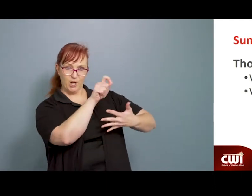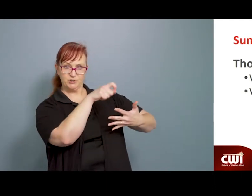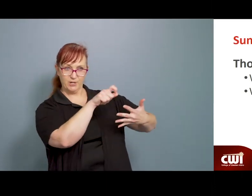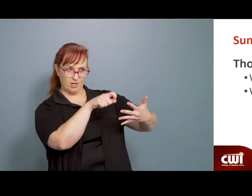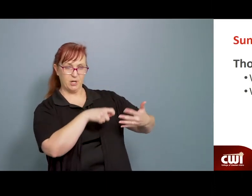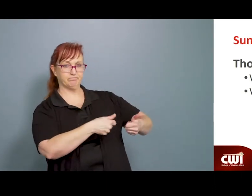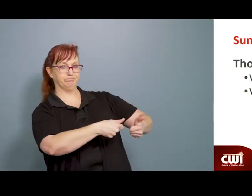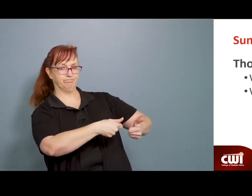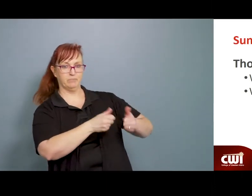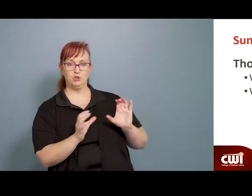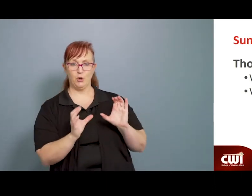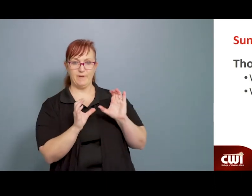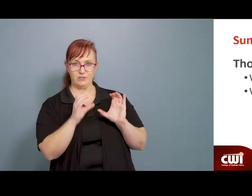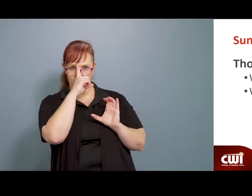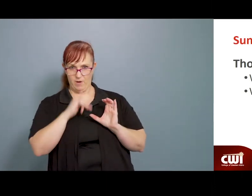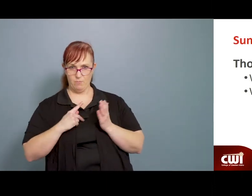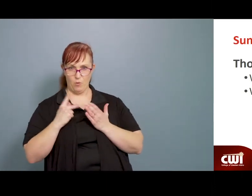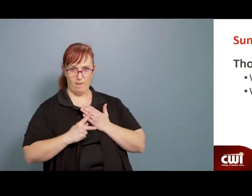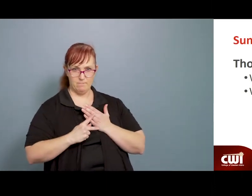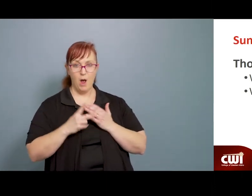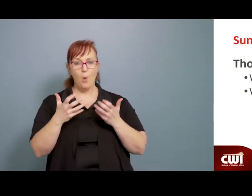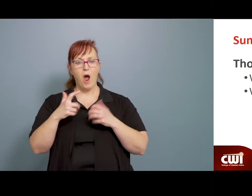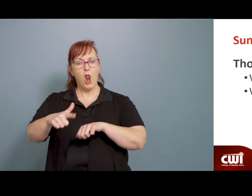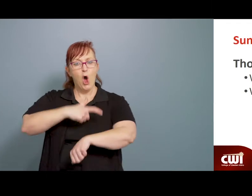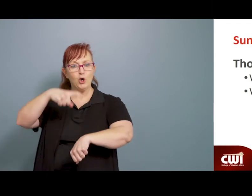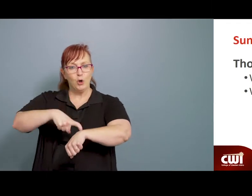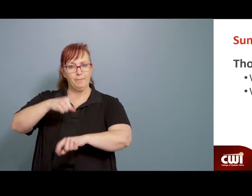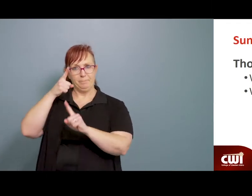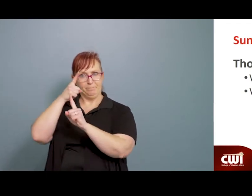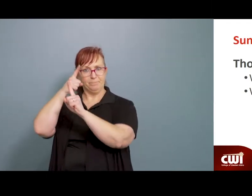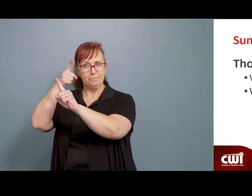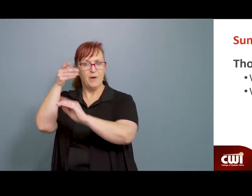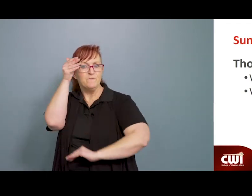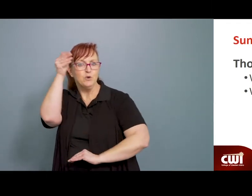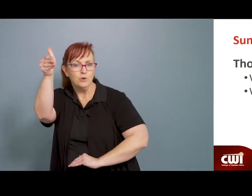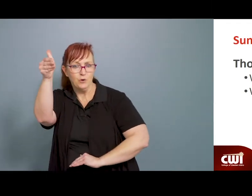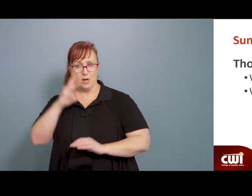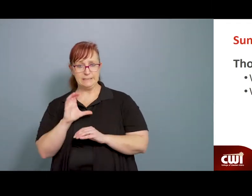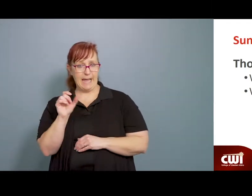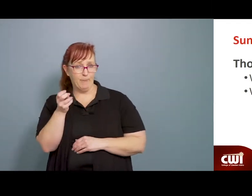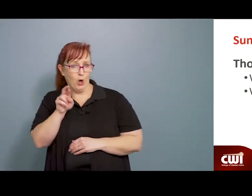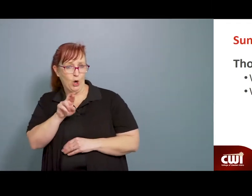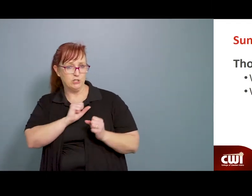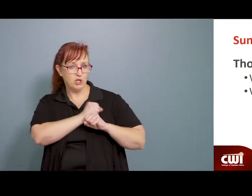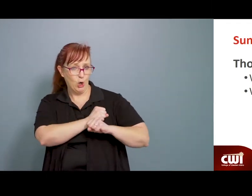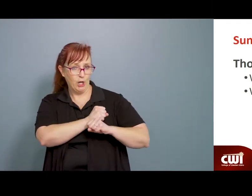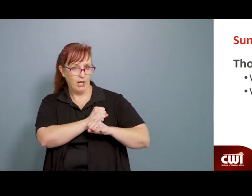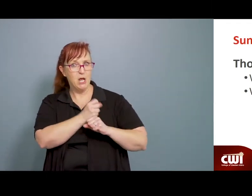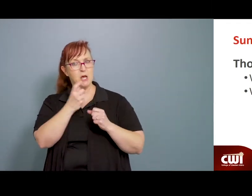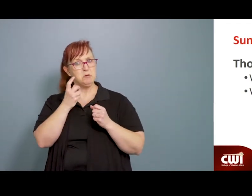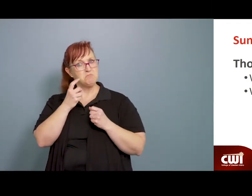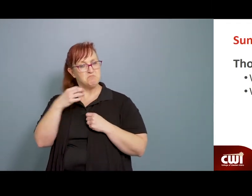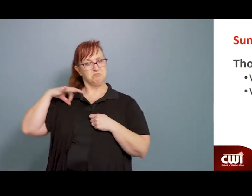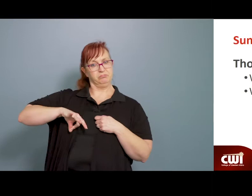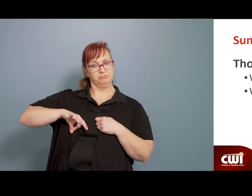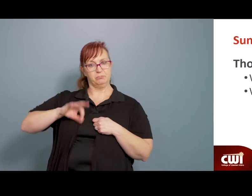for that program, looking long range. What can cybersecurity do for us, and how can that become a mainstay? How